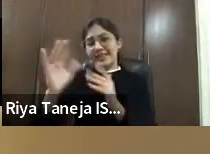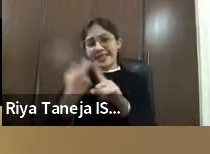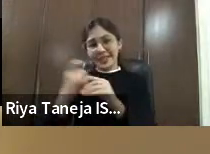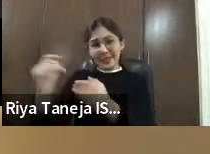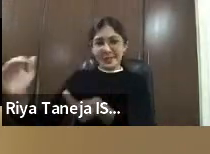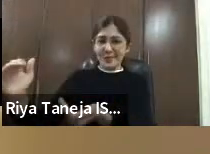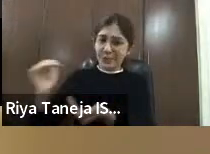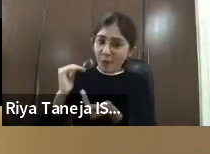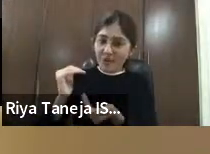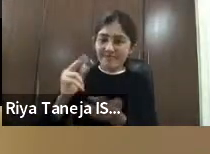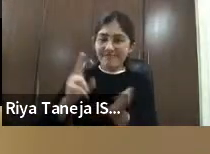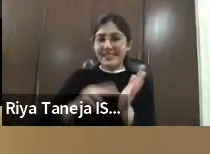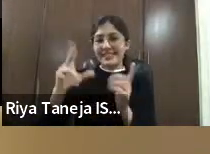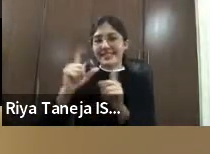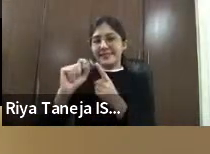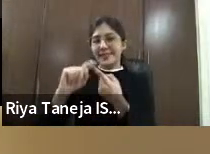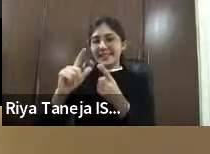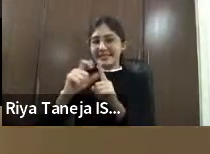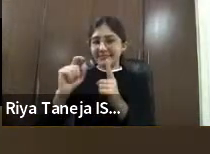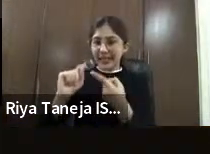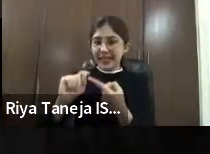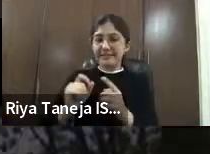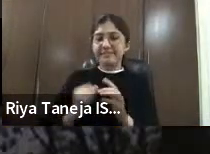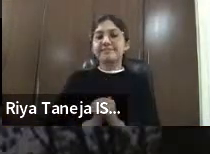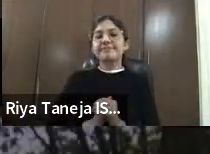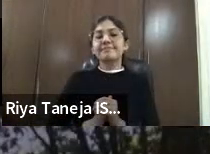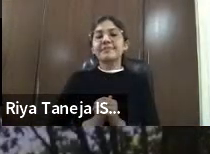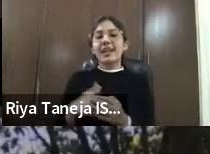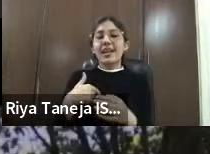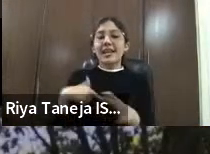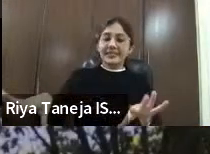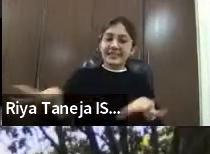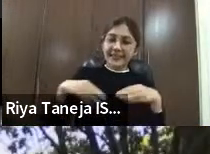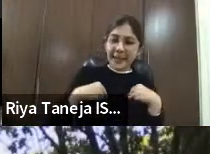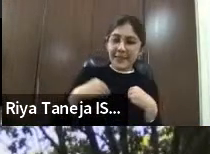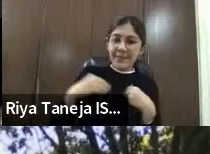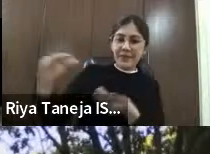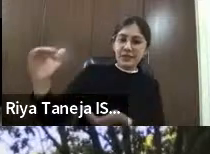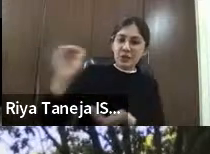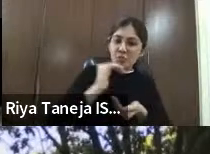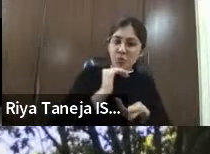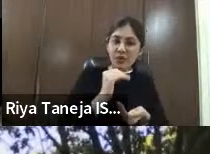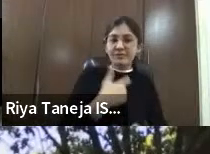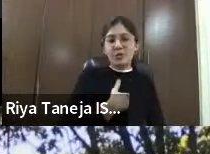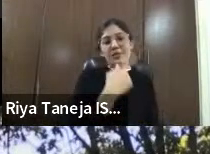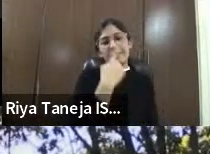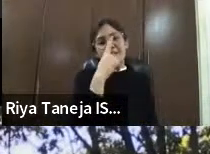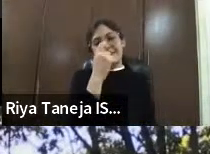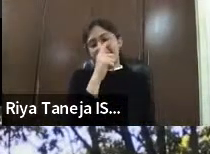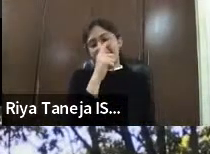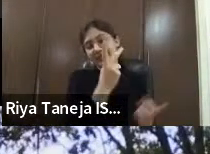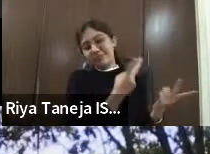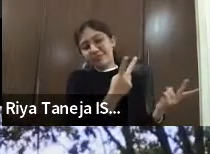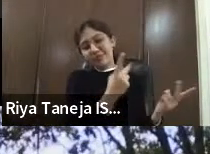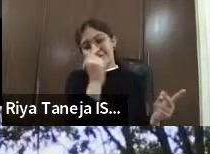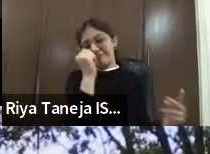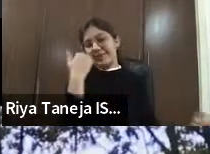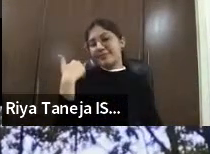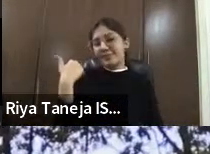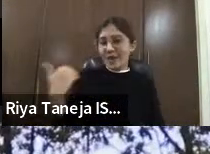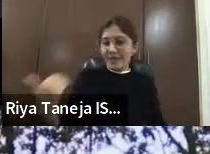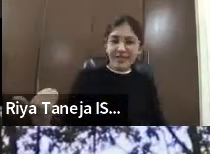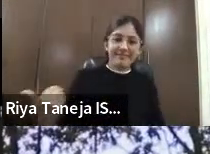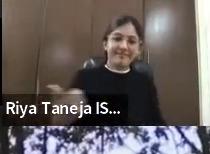by NCPEDP. I accept this award on behalf of my parents, my brother,